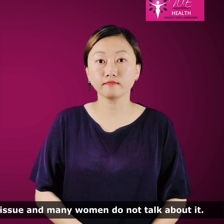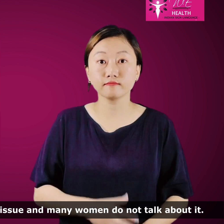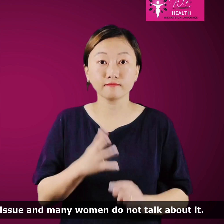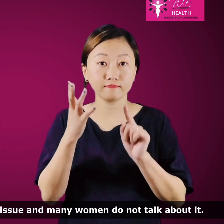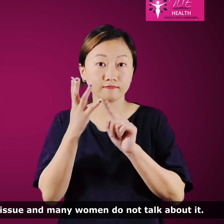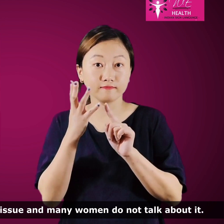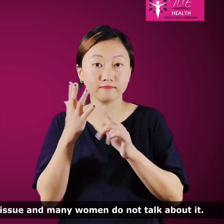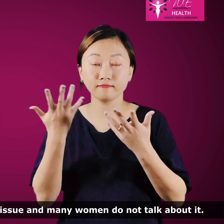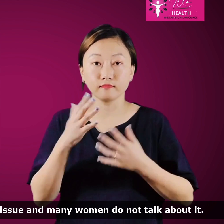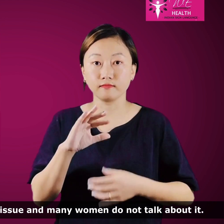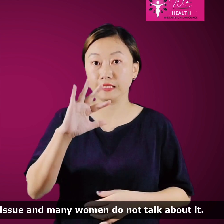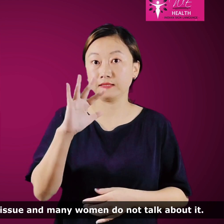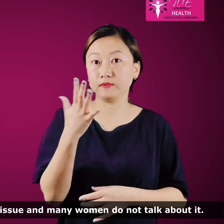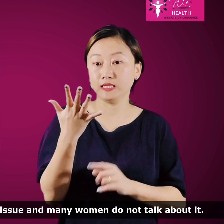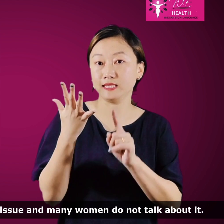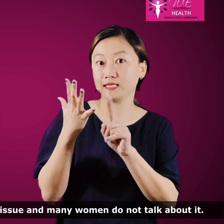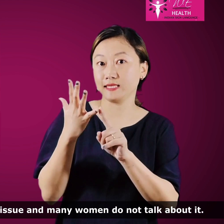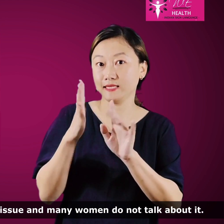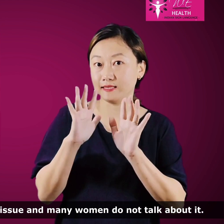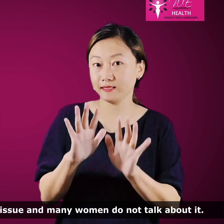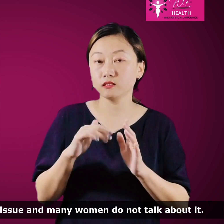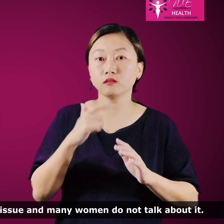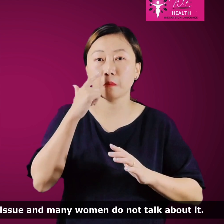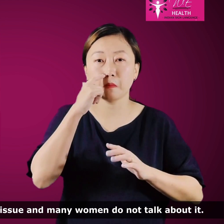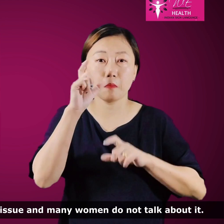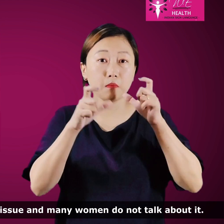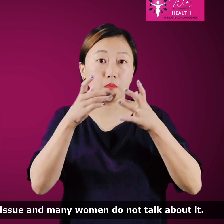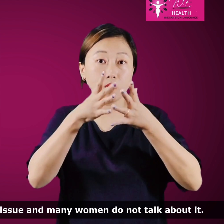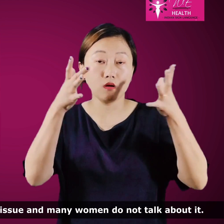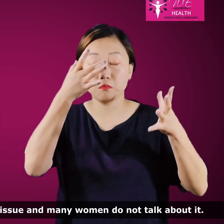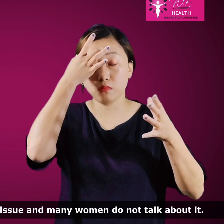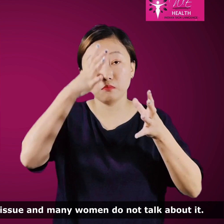5th, Depression is a huge issue and many women do not talk about it.